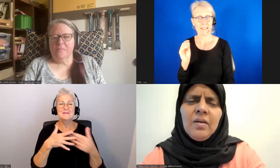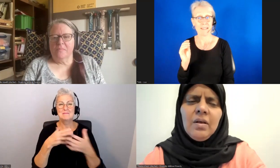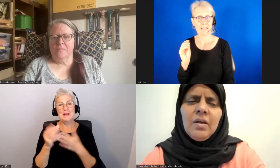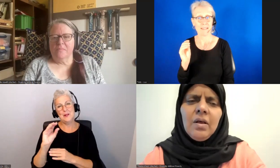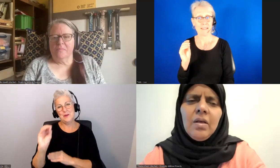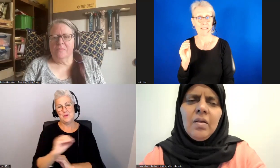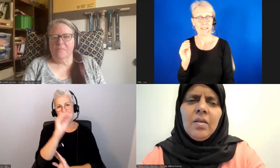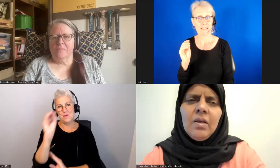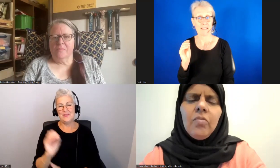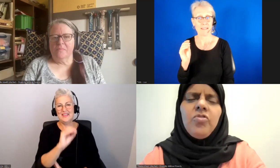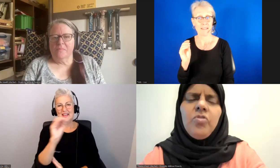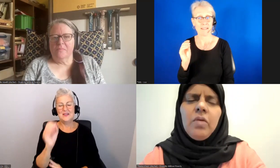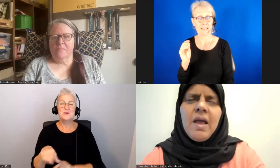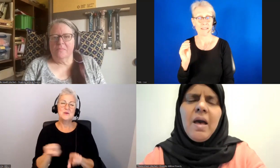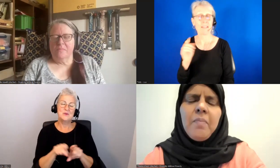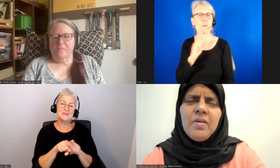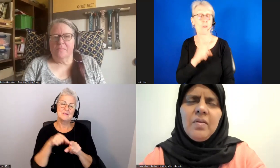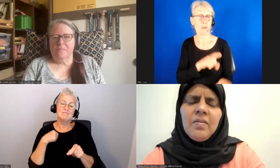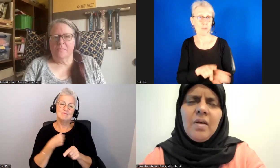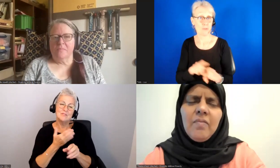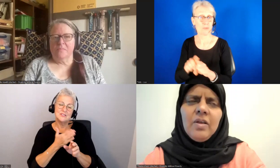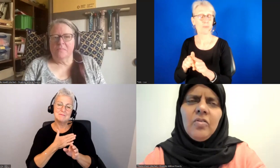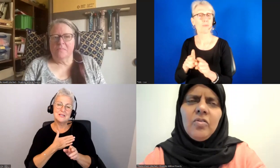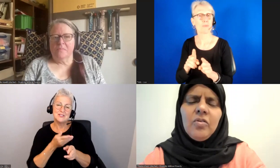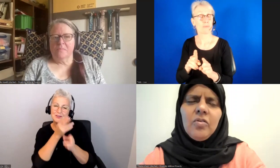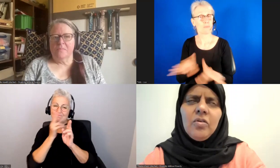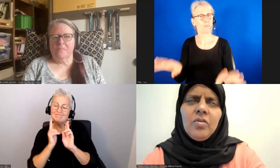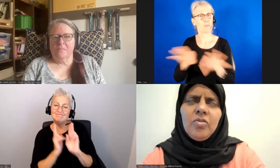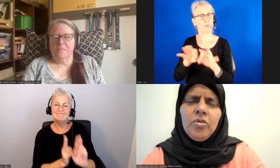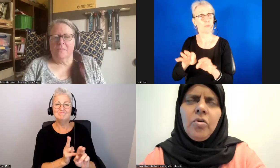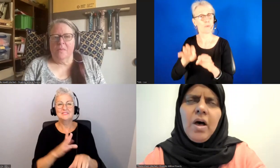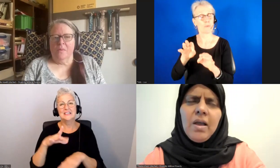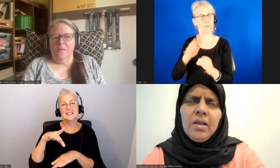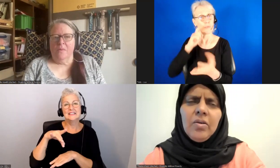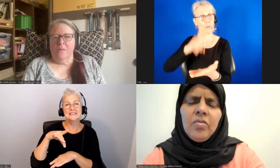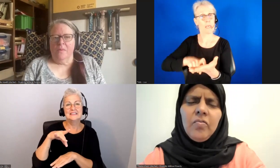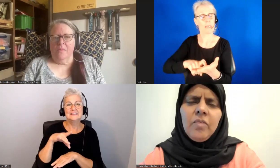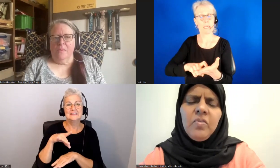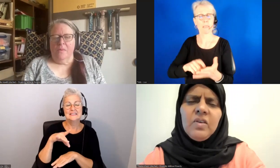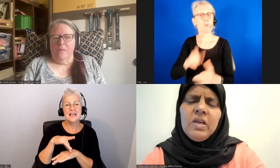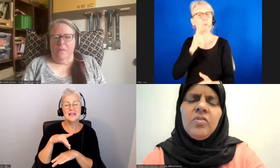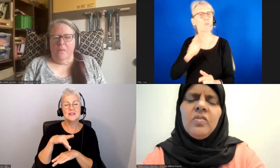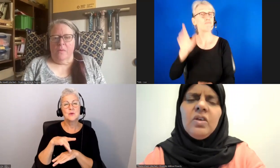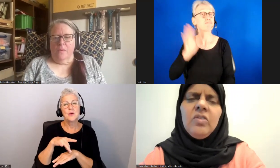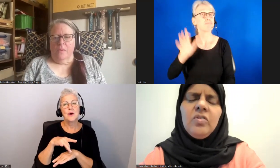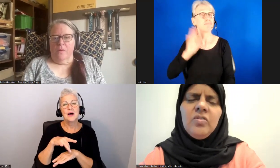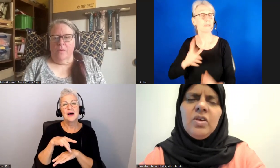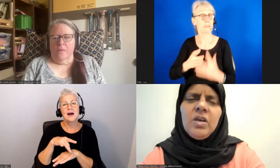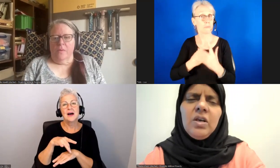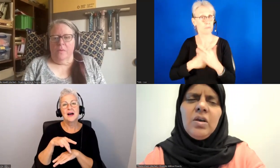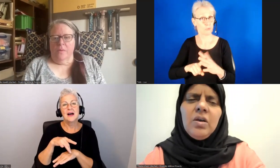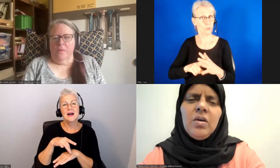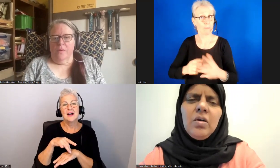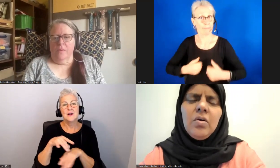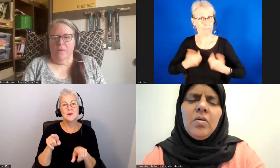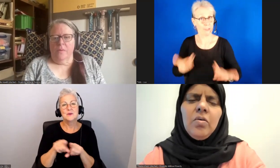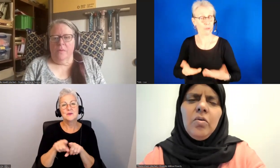recognize the original inhabitants of this turtle island from sea to sea to